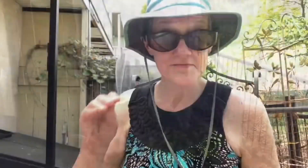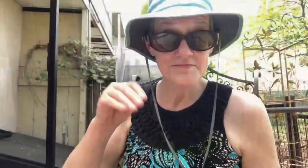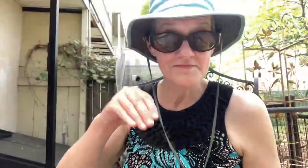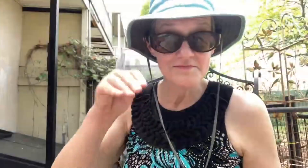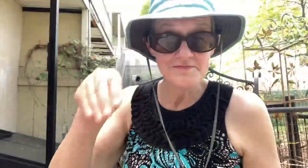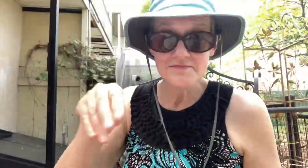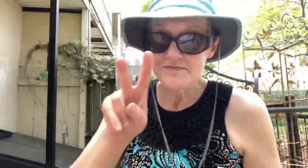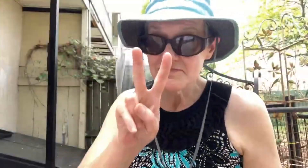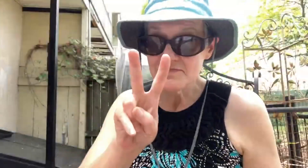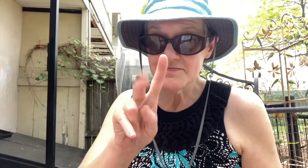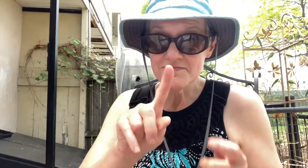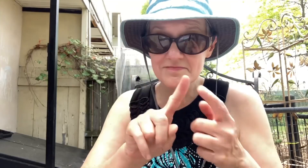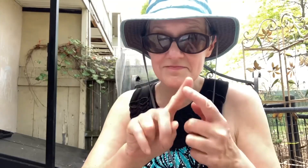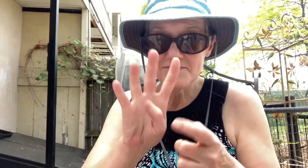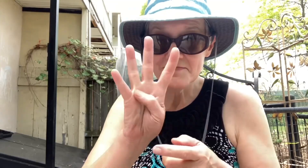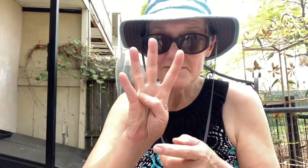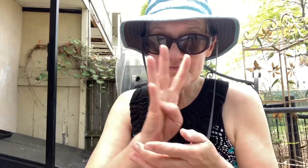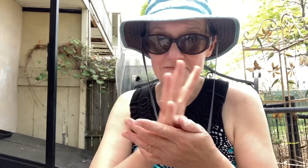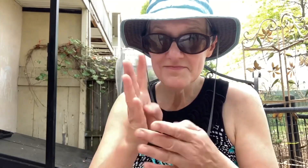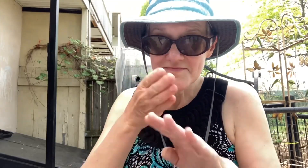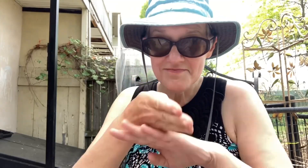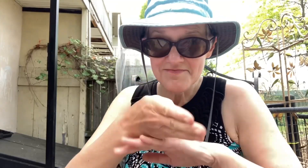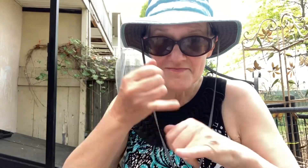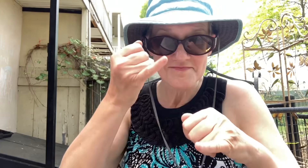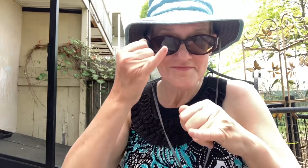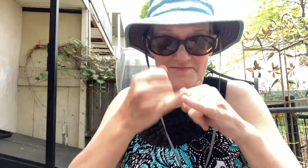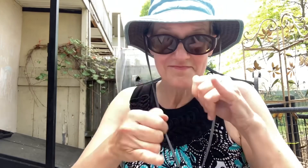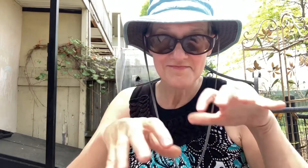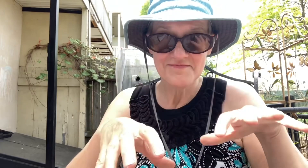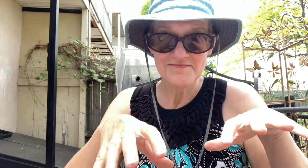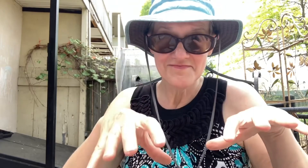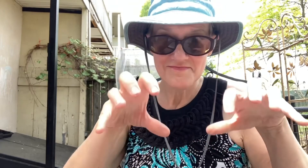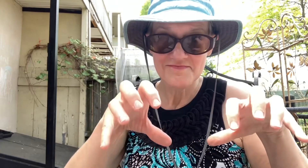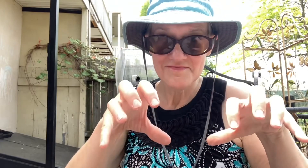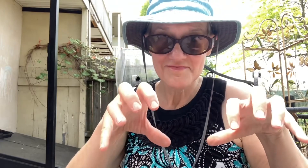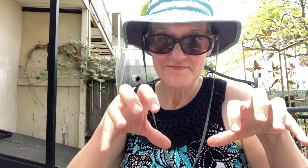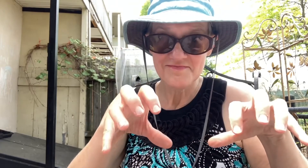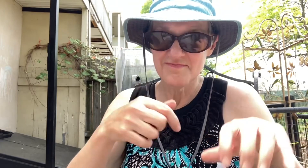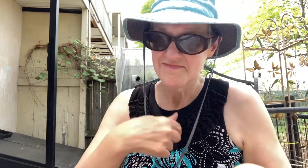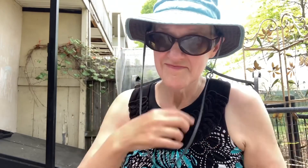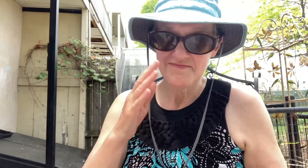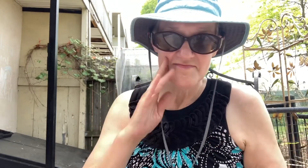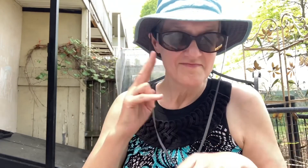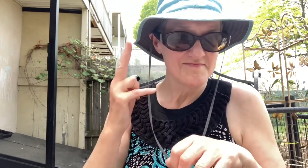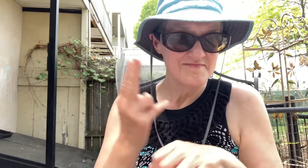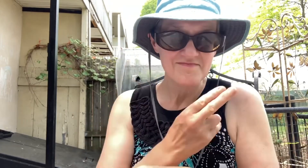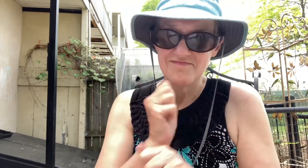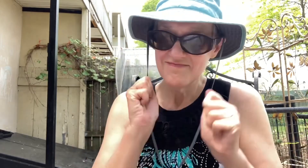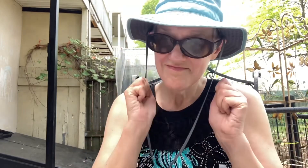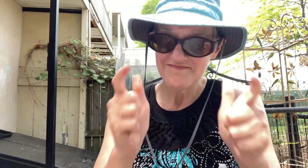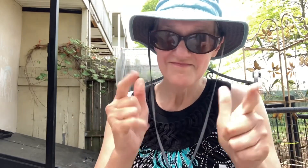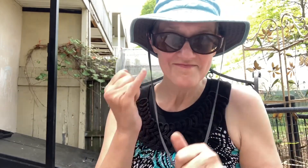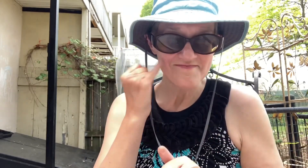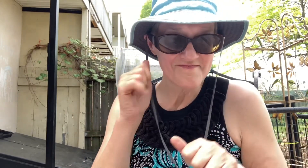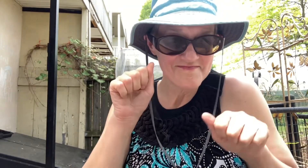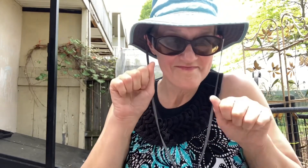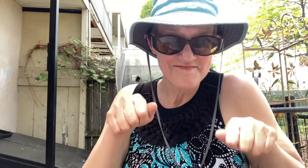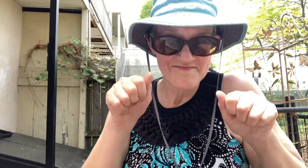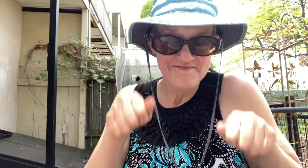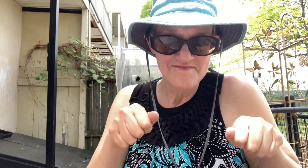You want to plan out your peppers 2 to 4 weeks after your last frost. I'm going to use all that I can